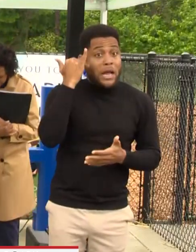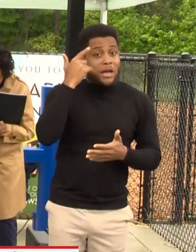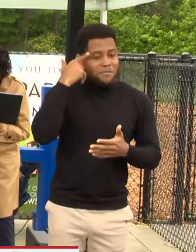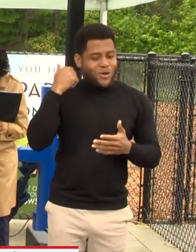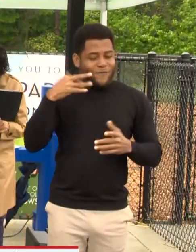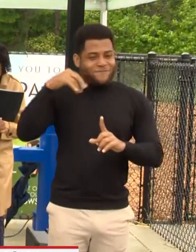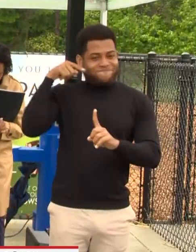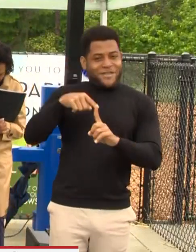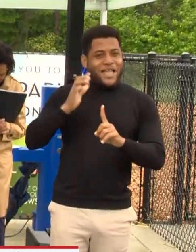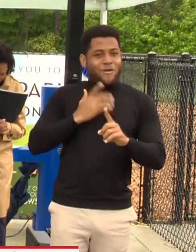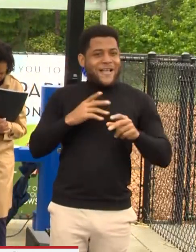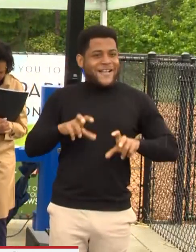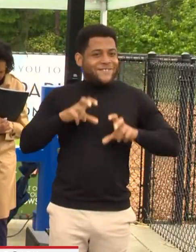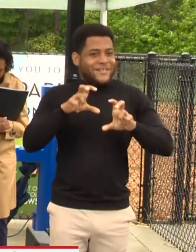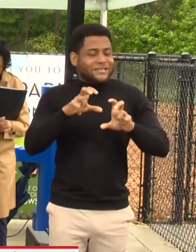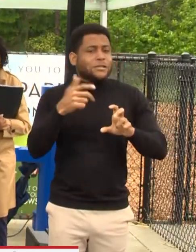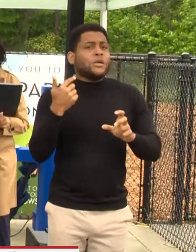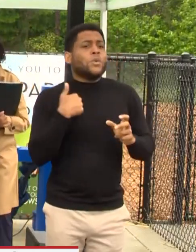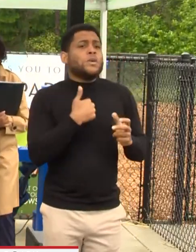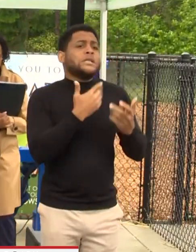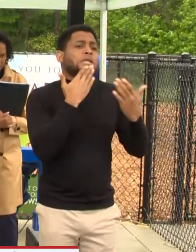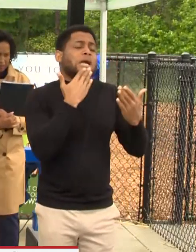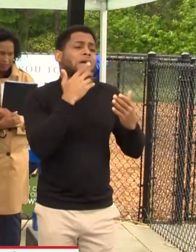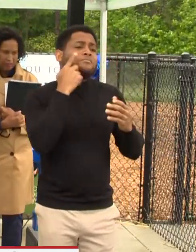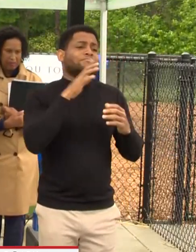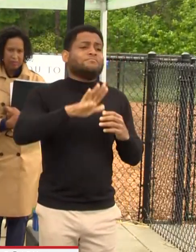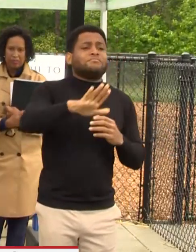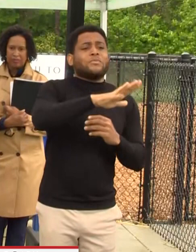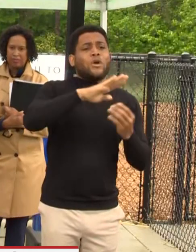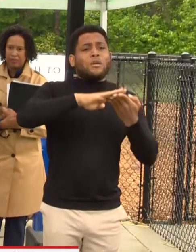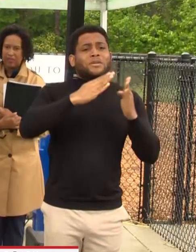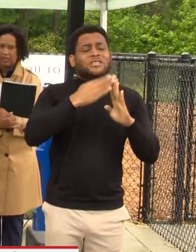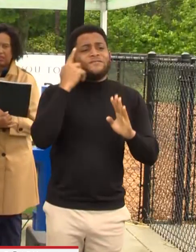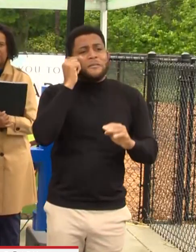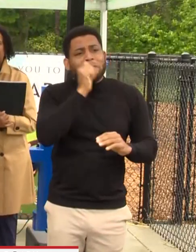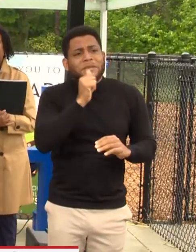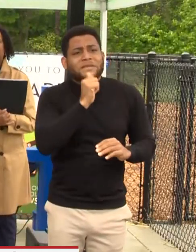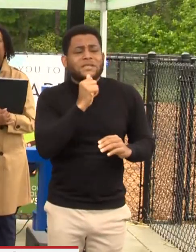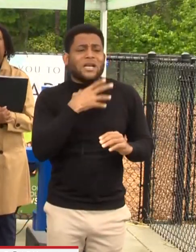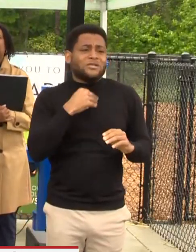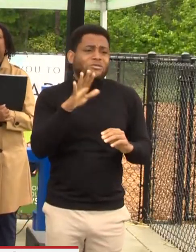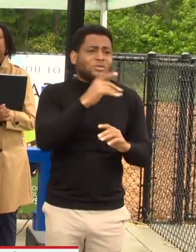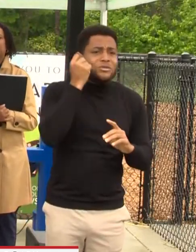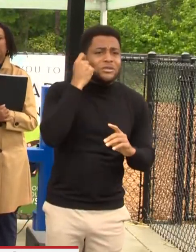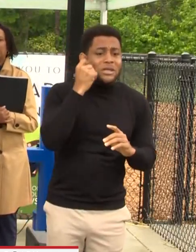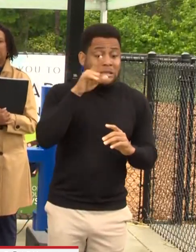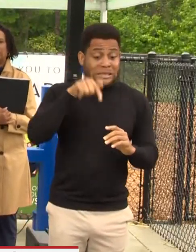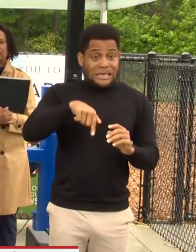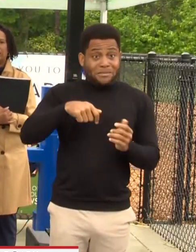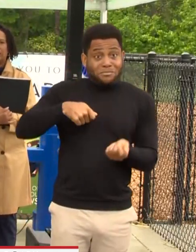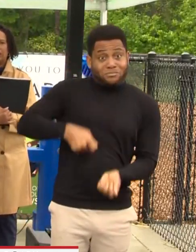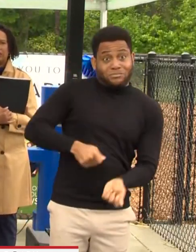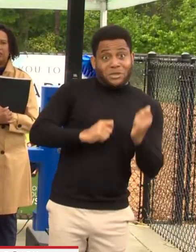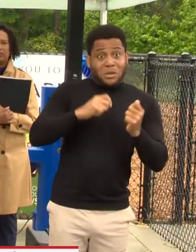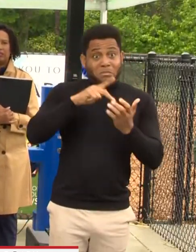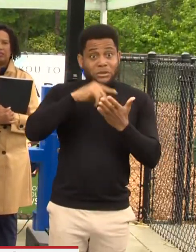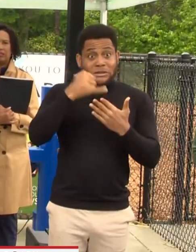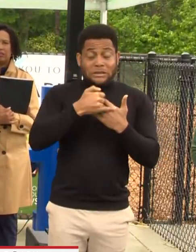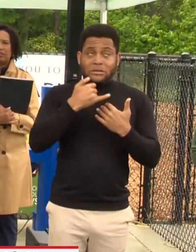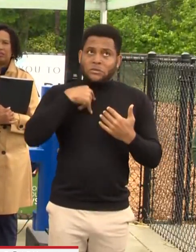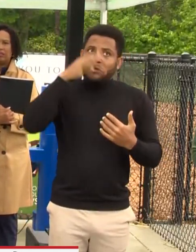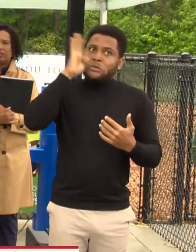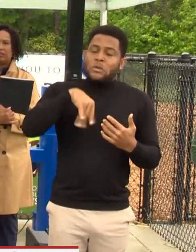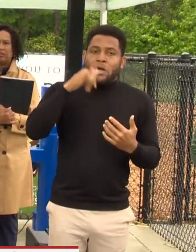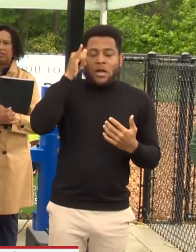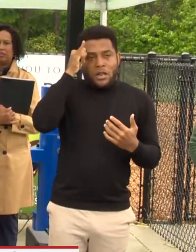thank the community for your patience. I understand that this project took some time. We started off with one architect, one general contractor.